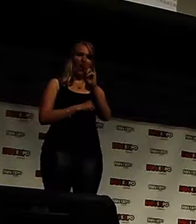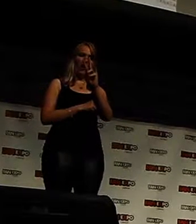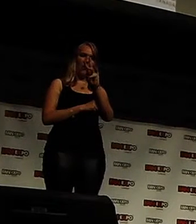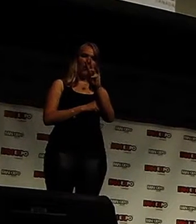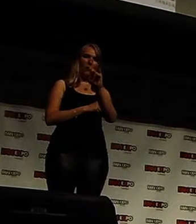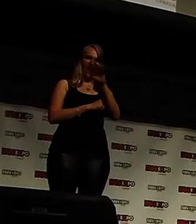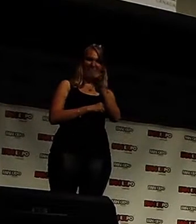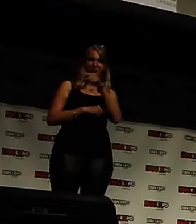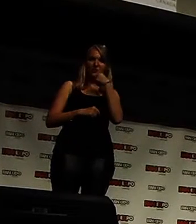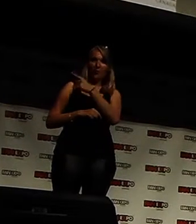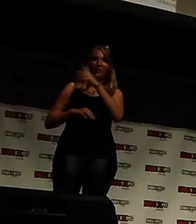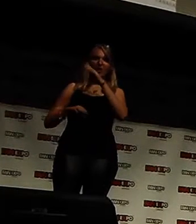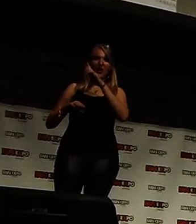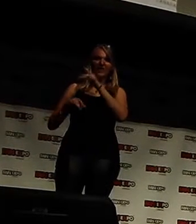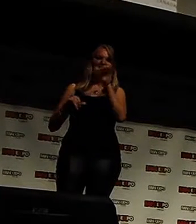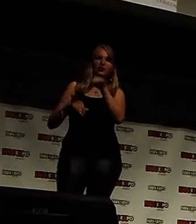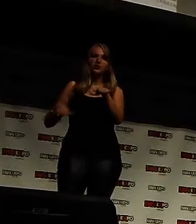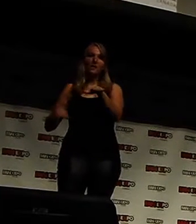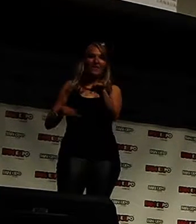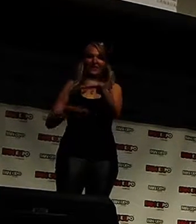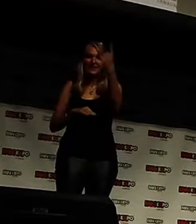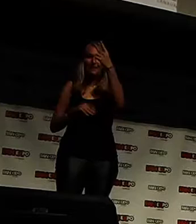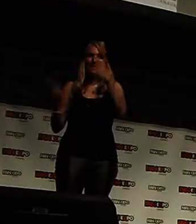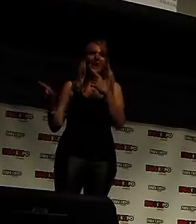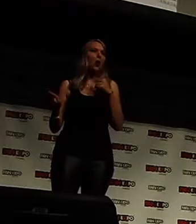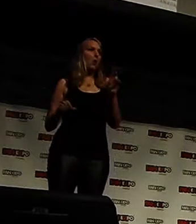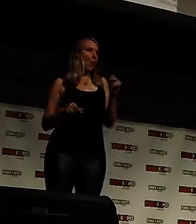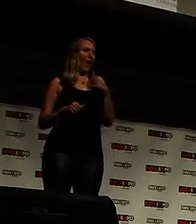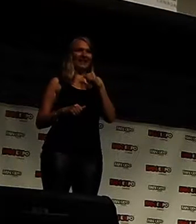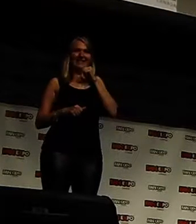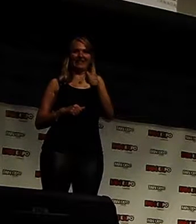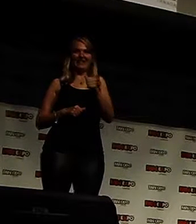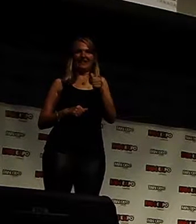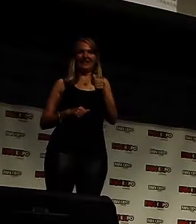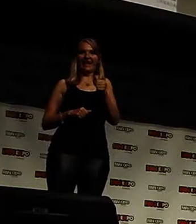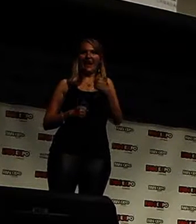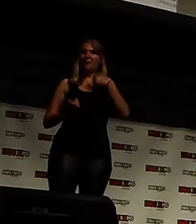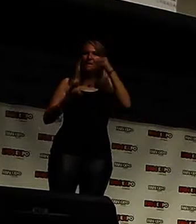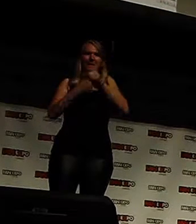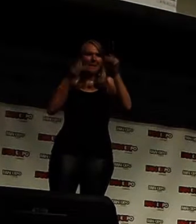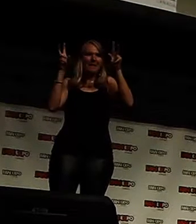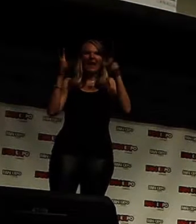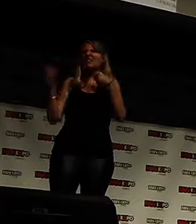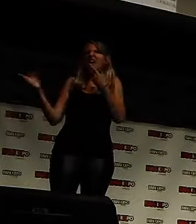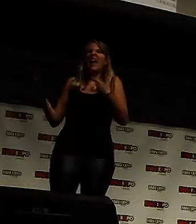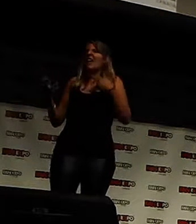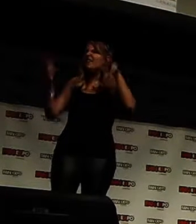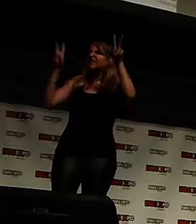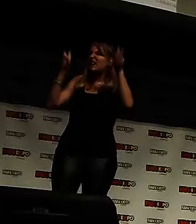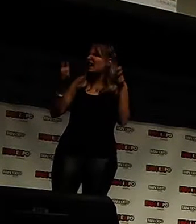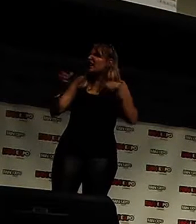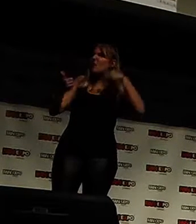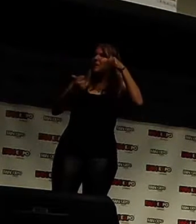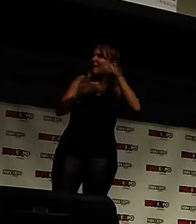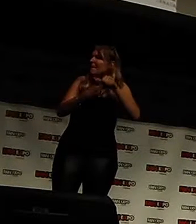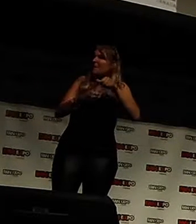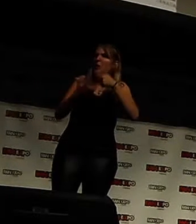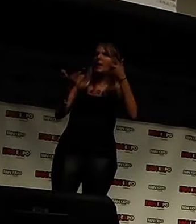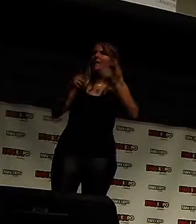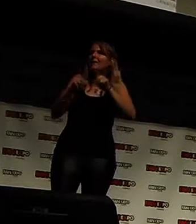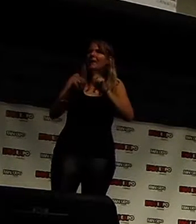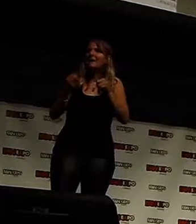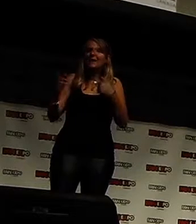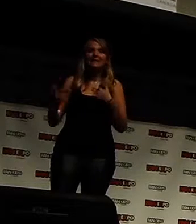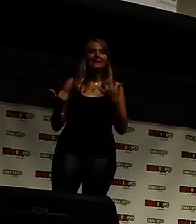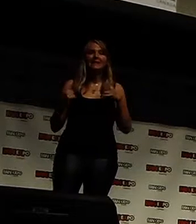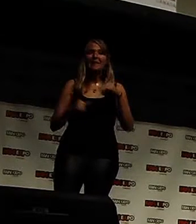didn't actually tell them Men on Waves. I went along with some comedy, like, I can't even remember the title, but the lies continue. It